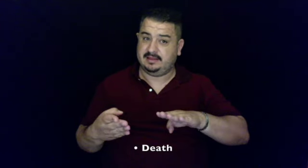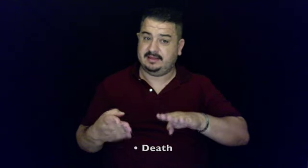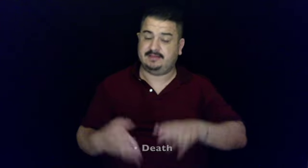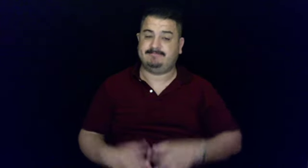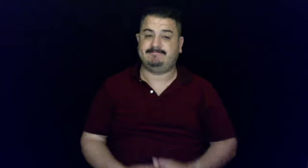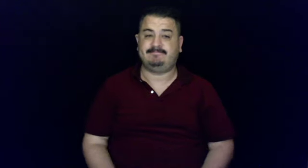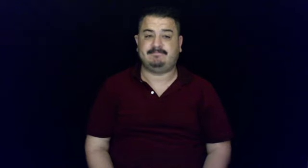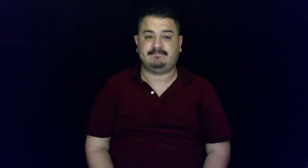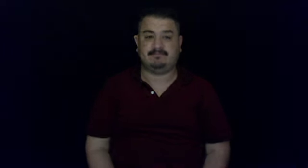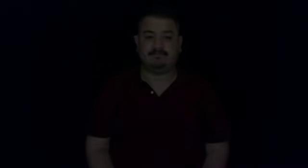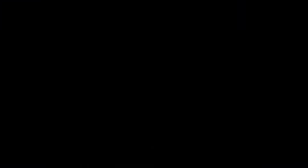death,